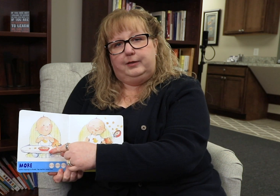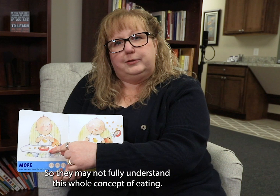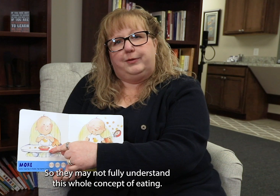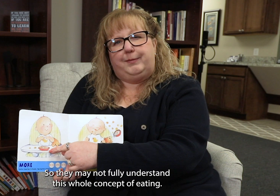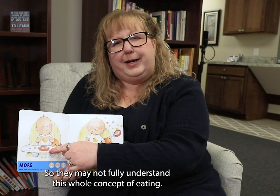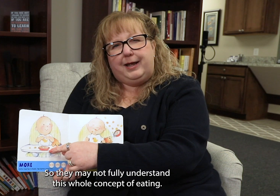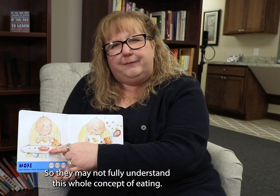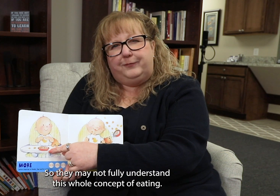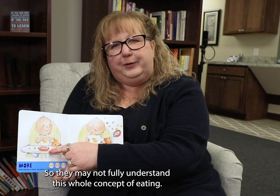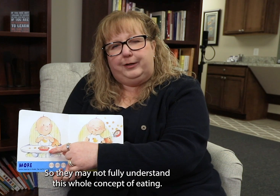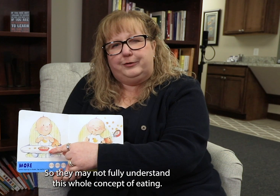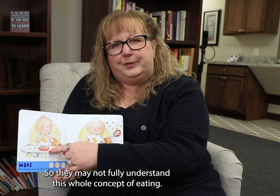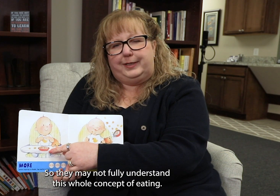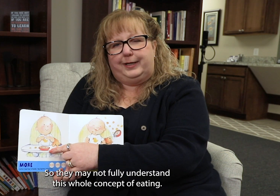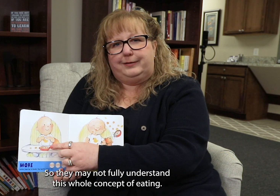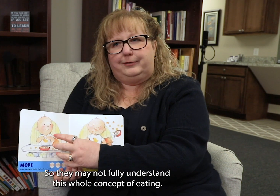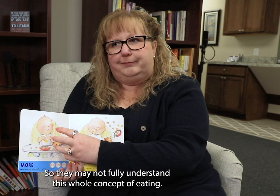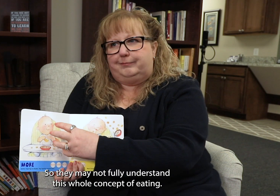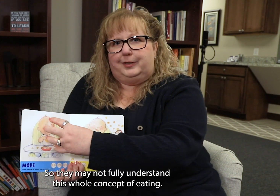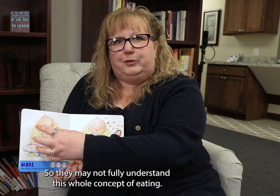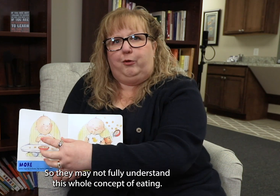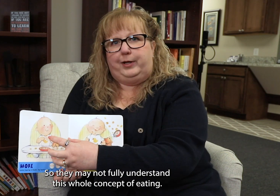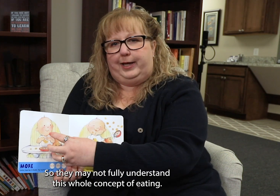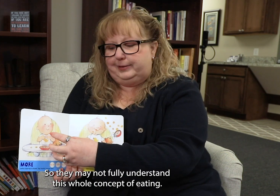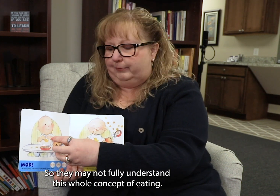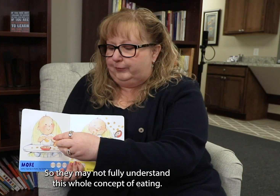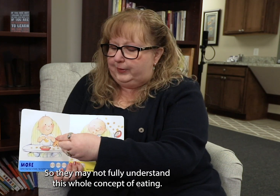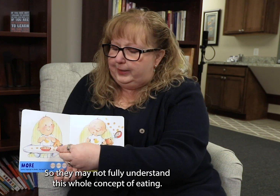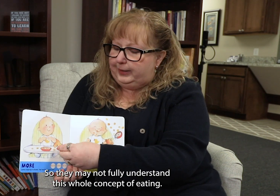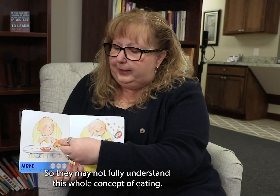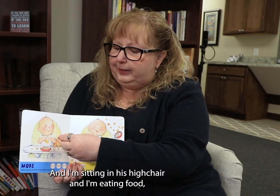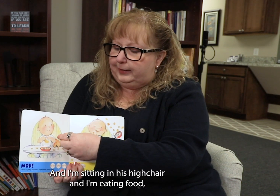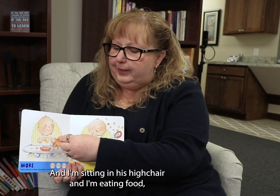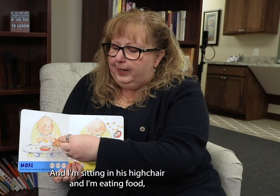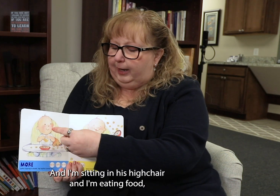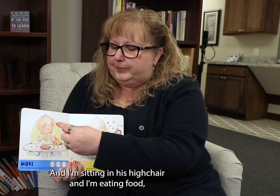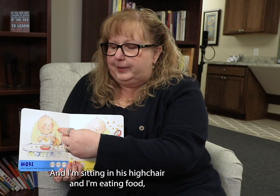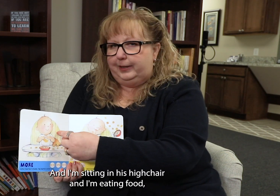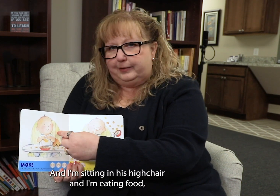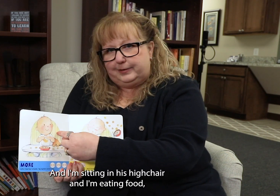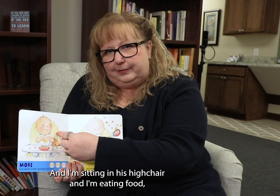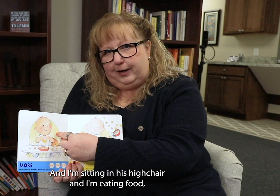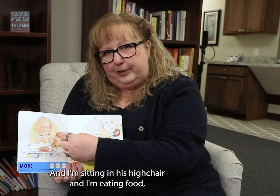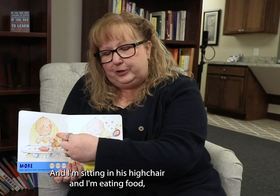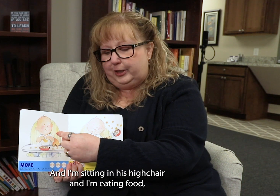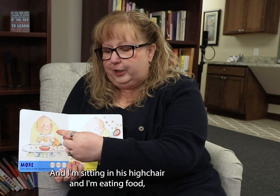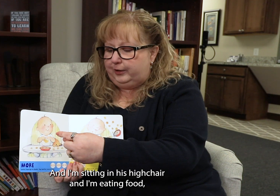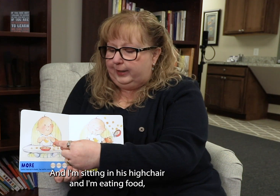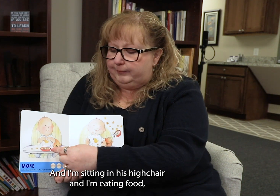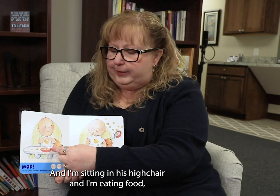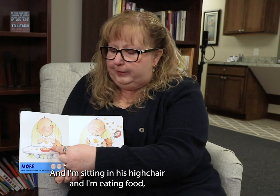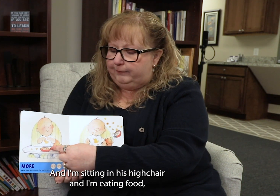So they may not fully understand this whole concept of eating, and I'm sitting in his high chair and I'm eating